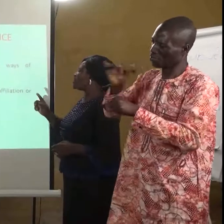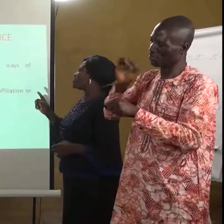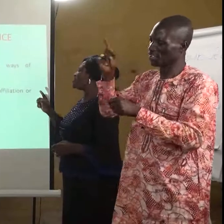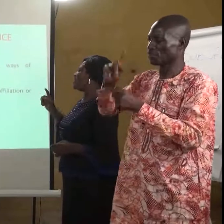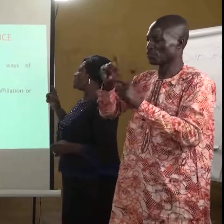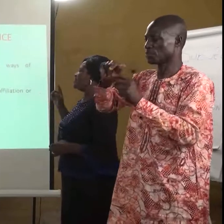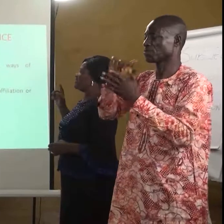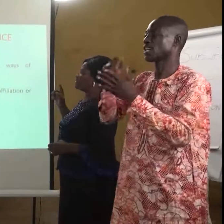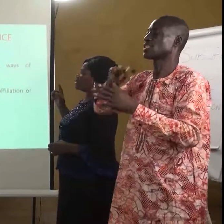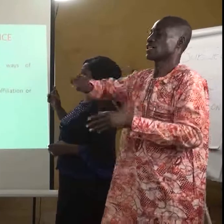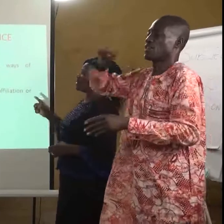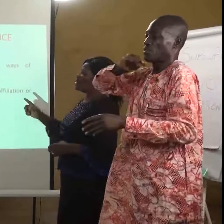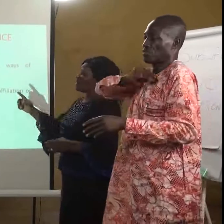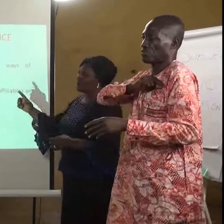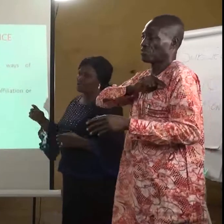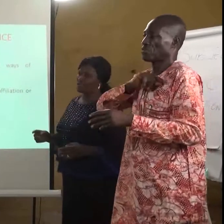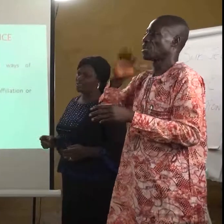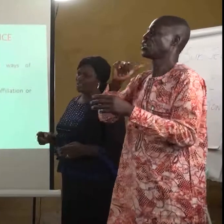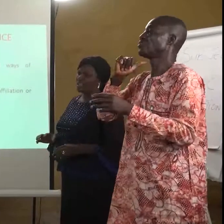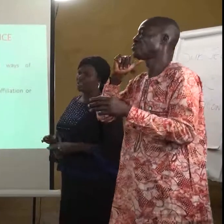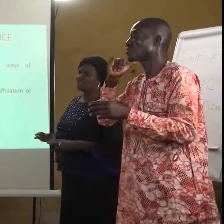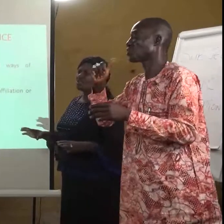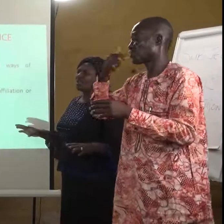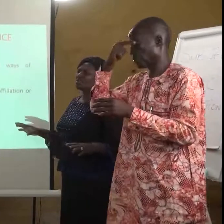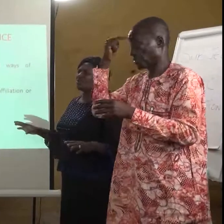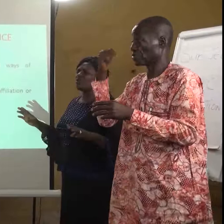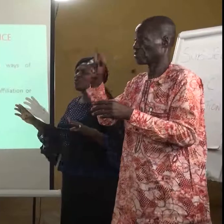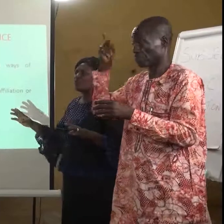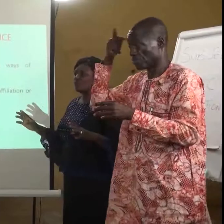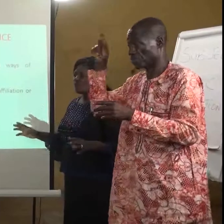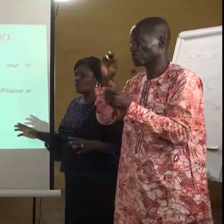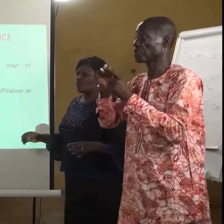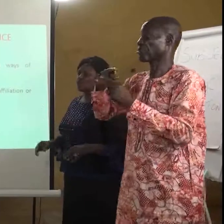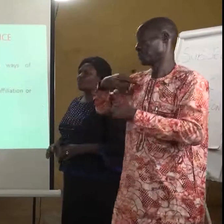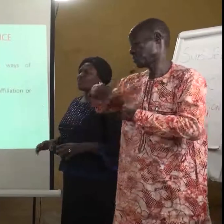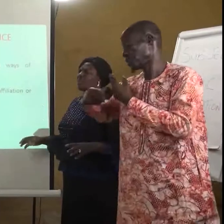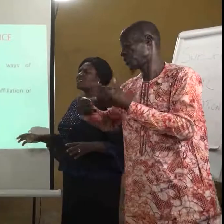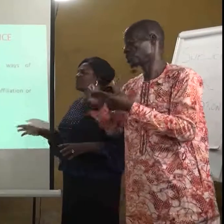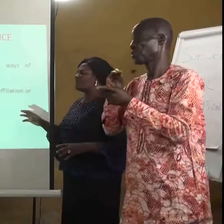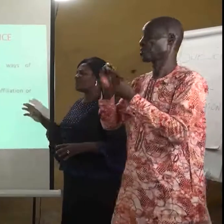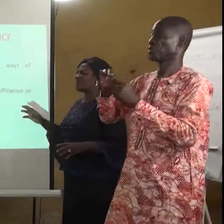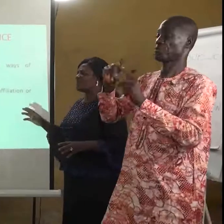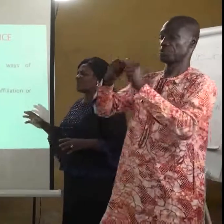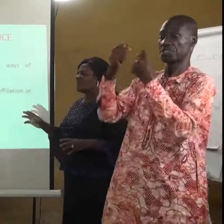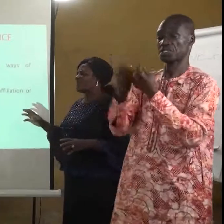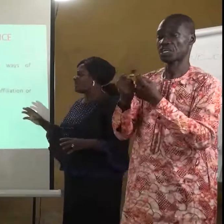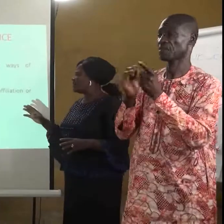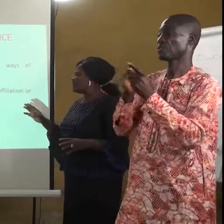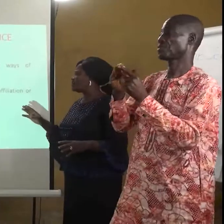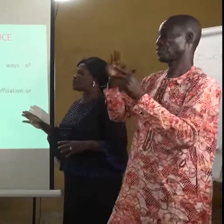and not political affiliation or nepotism. It shouldn't be based on who you know. It shouldn't be based on